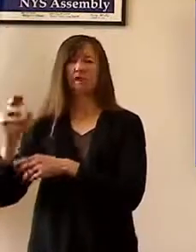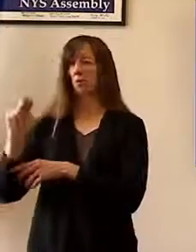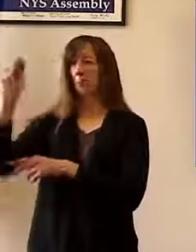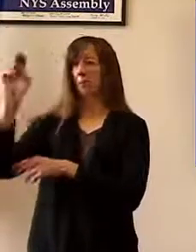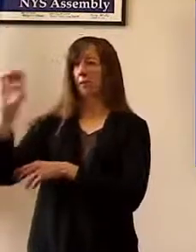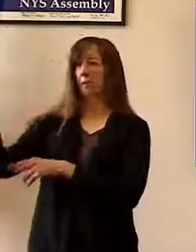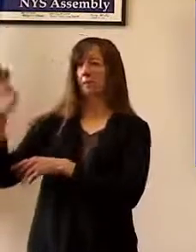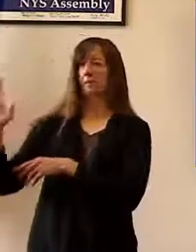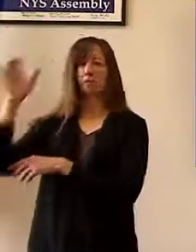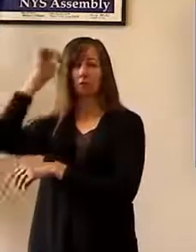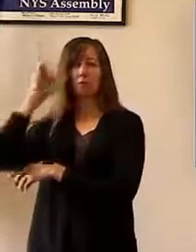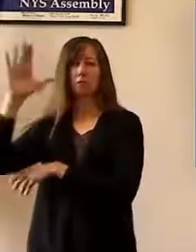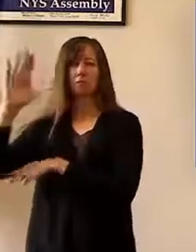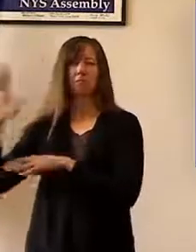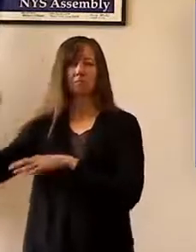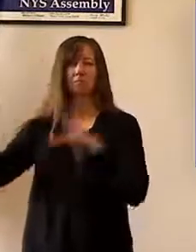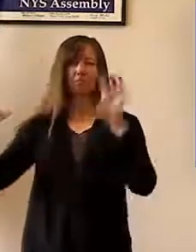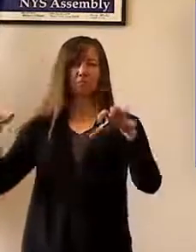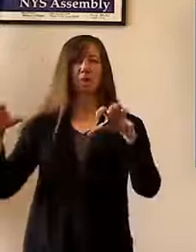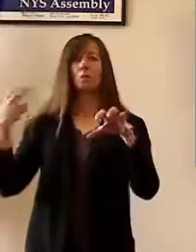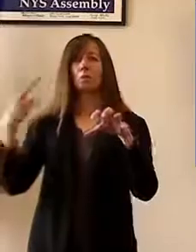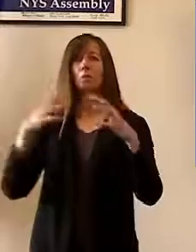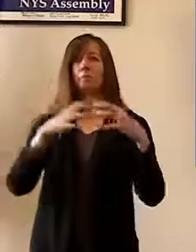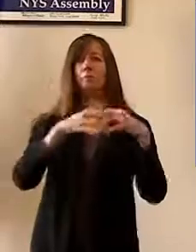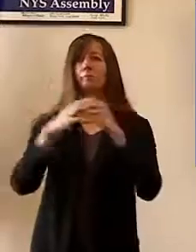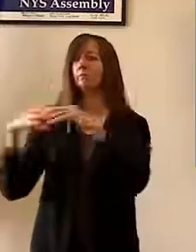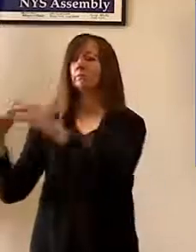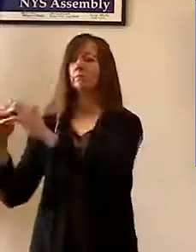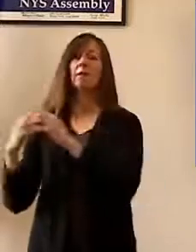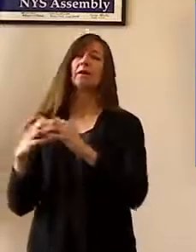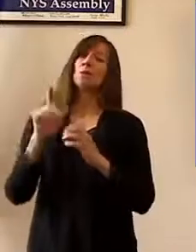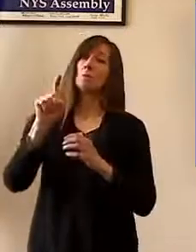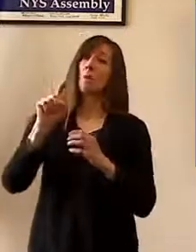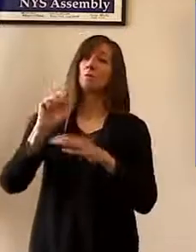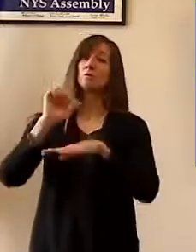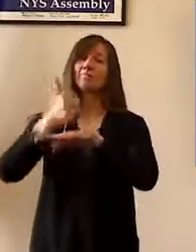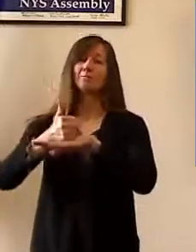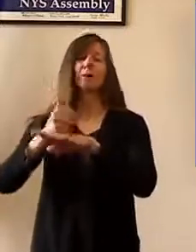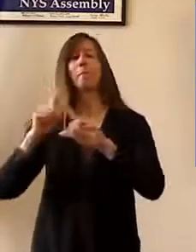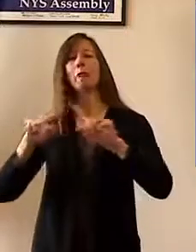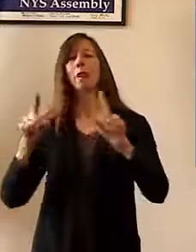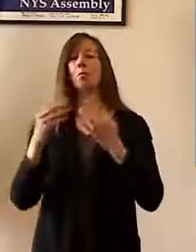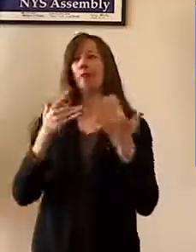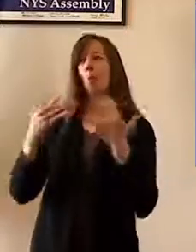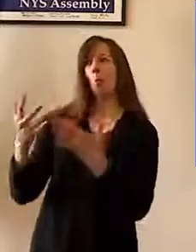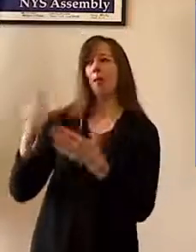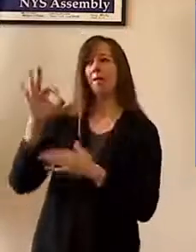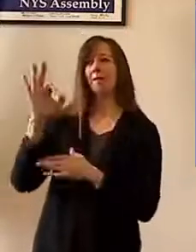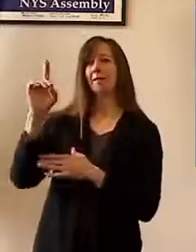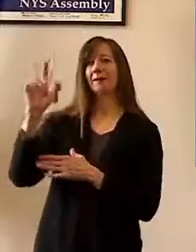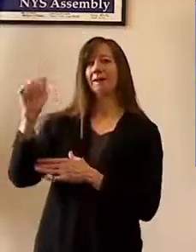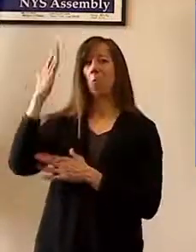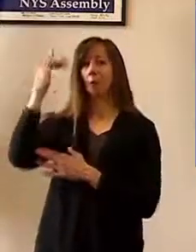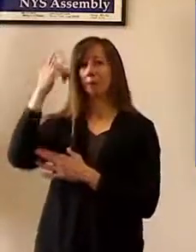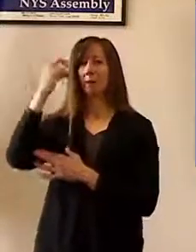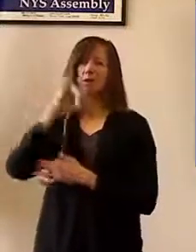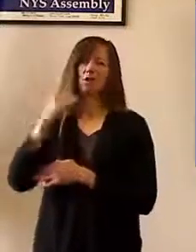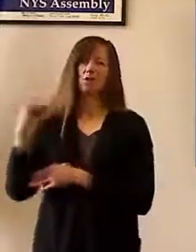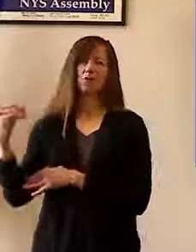again, those were canceled as we await guidance from the FDA. Now, as I said, everyone who's scheduled with